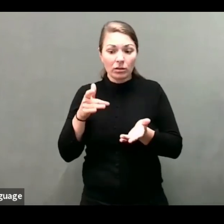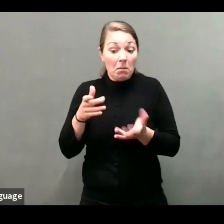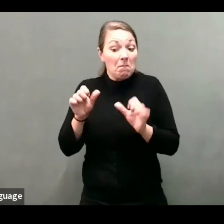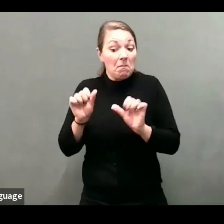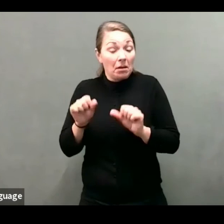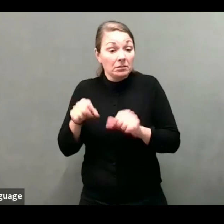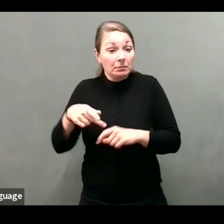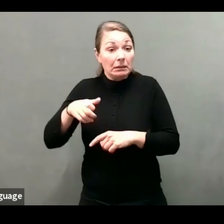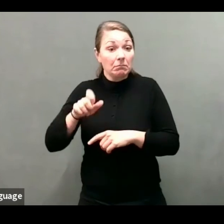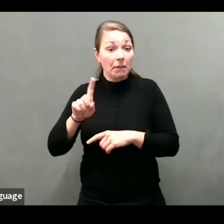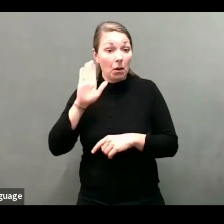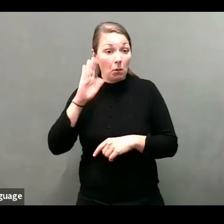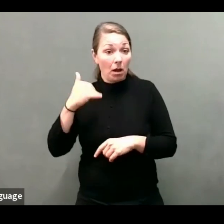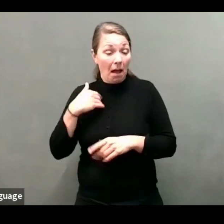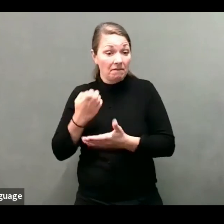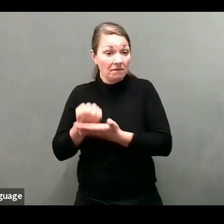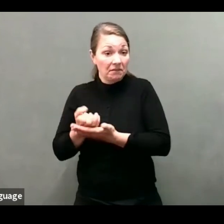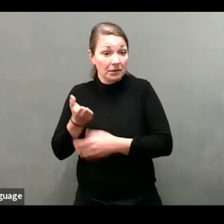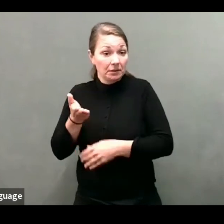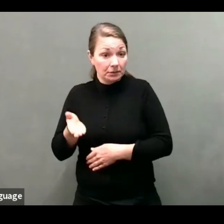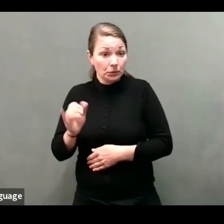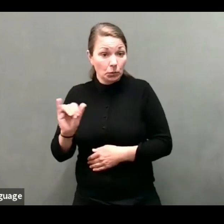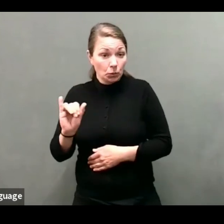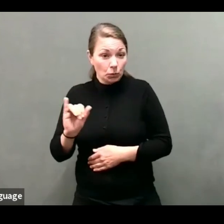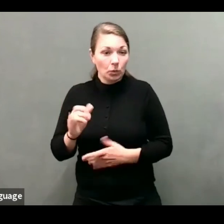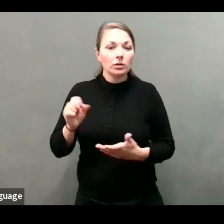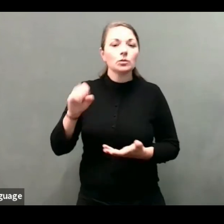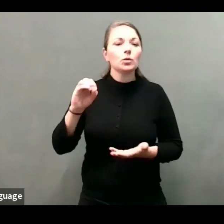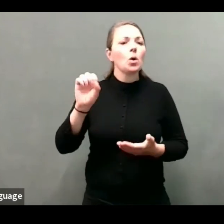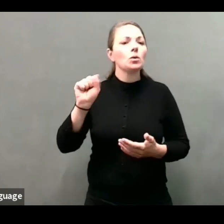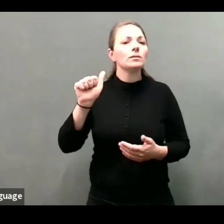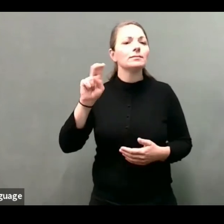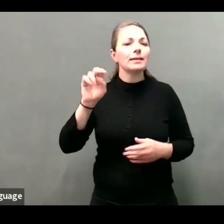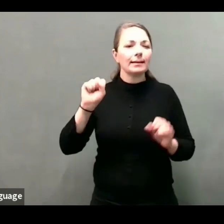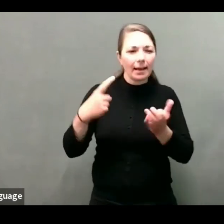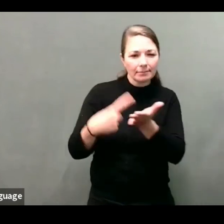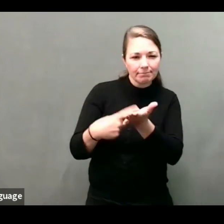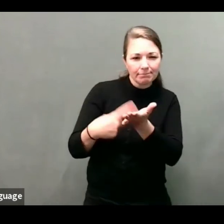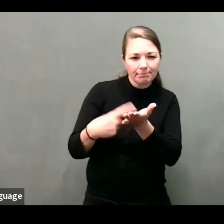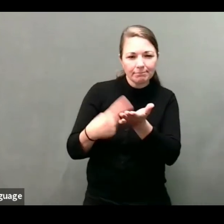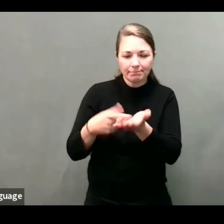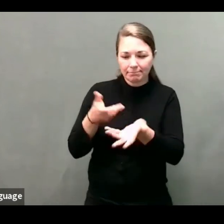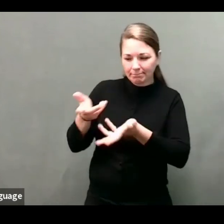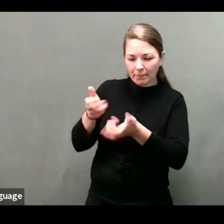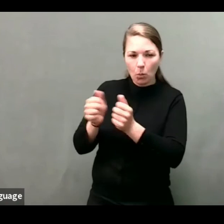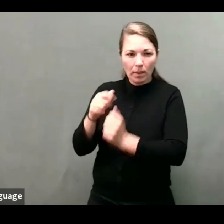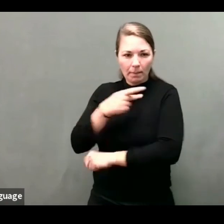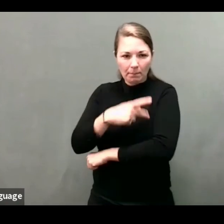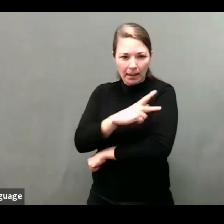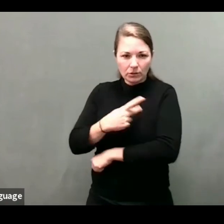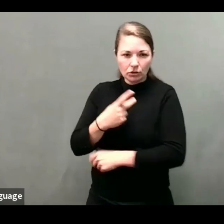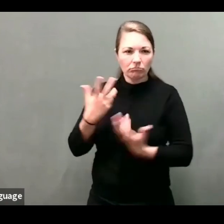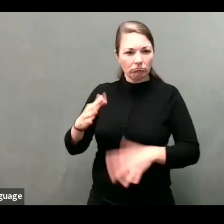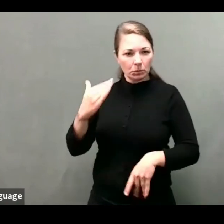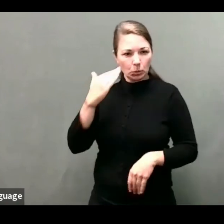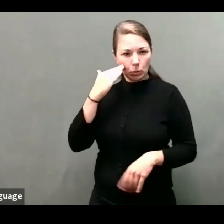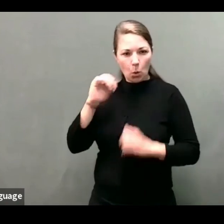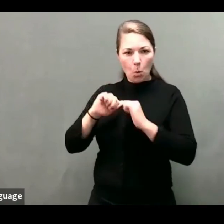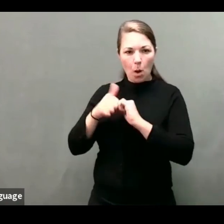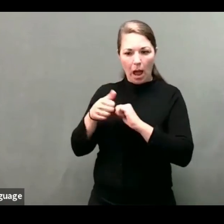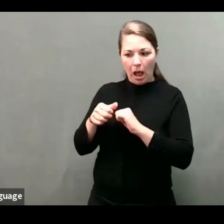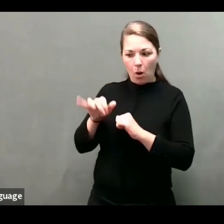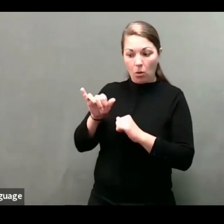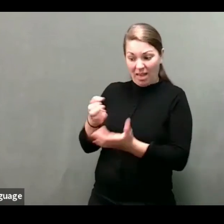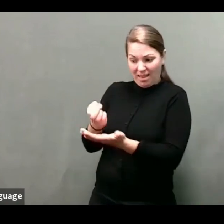assault itself. And so again, SANES will kind of discuss all of those with the patient, and then they're trained in how to collect that